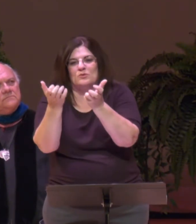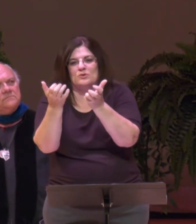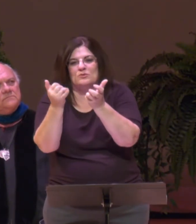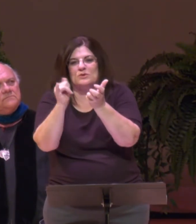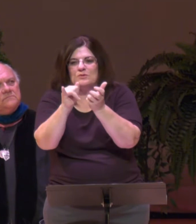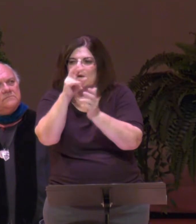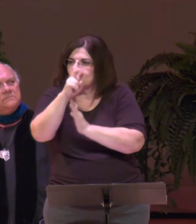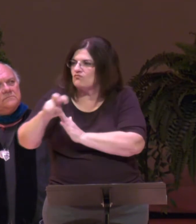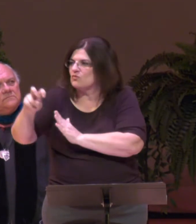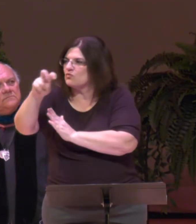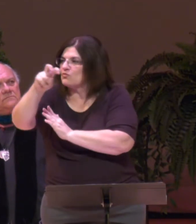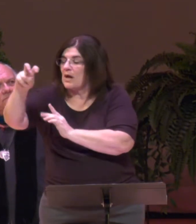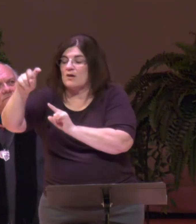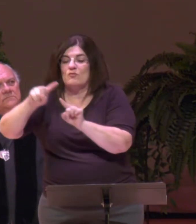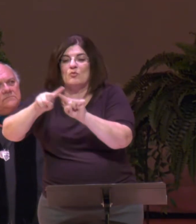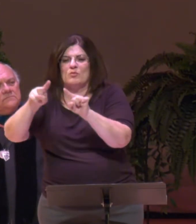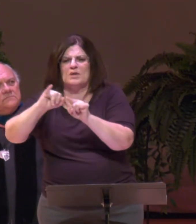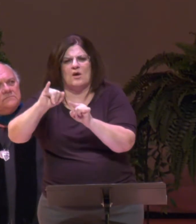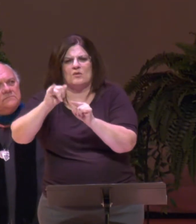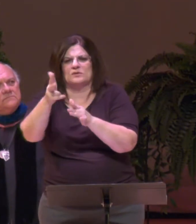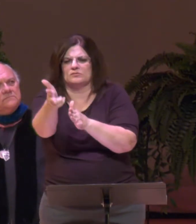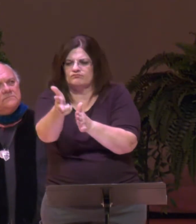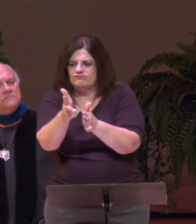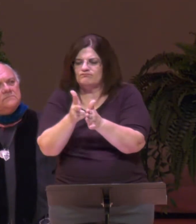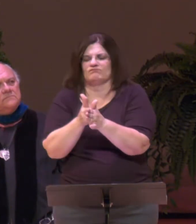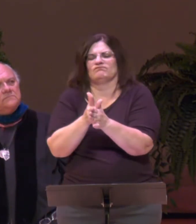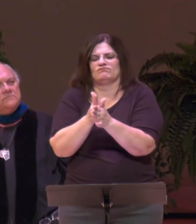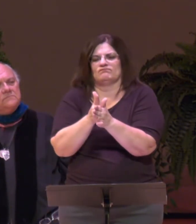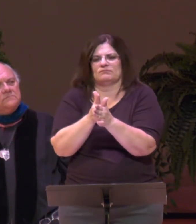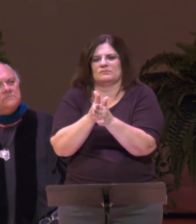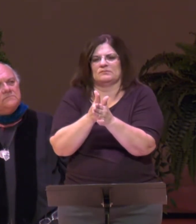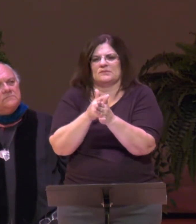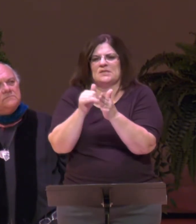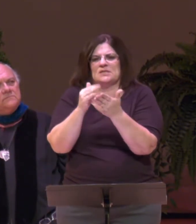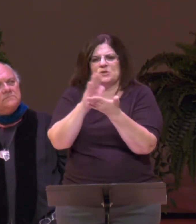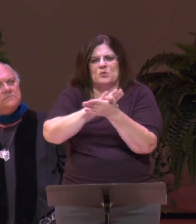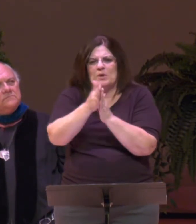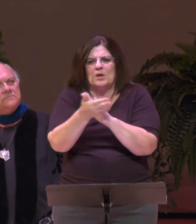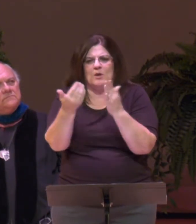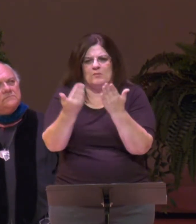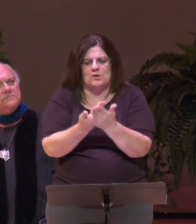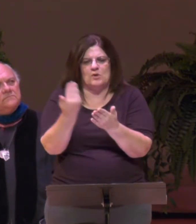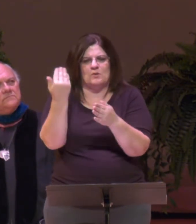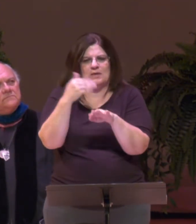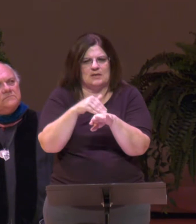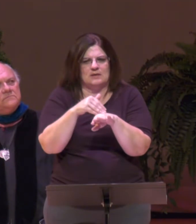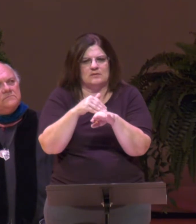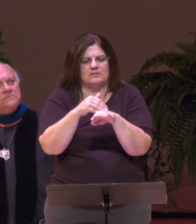to replenish, to renew, to refresh. Today is one of those days. You've